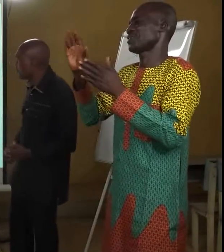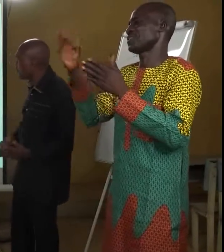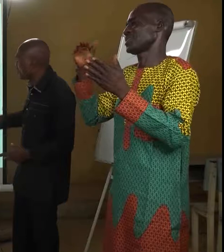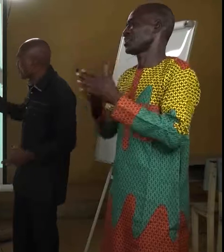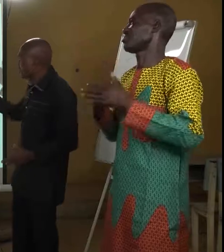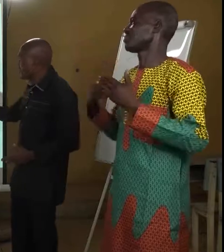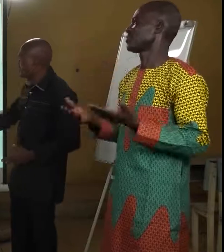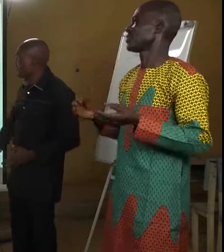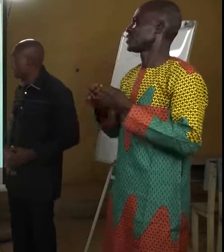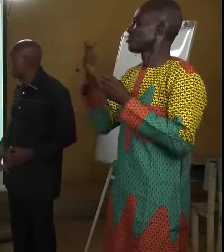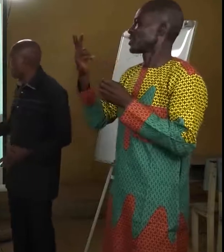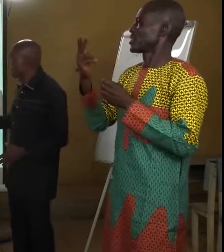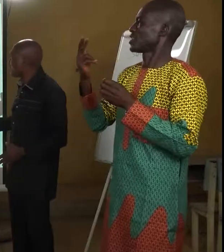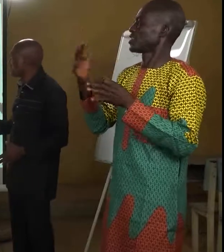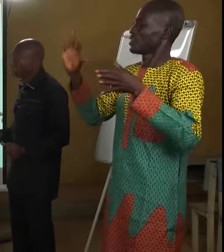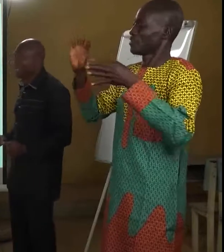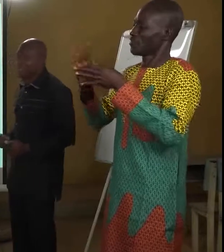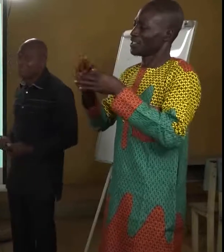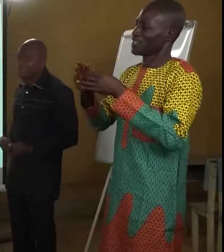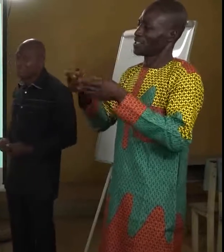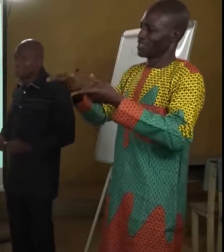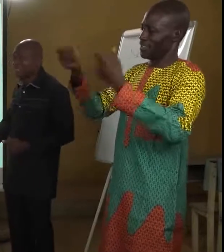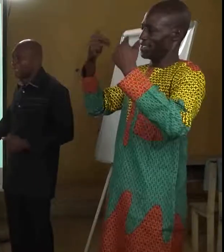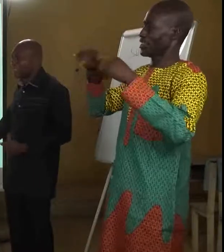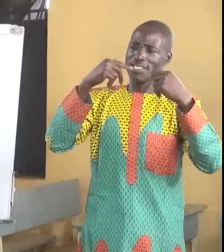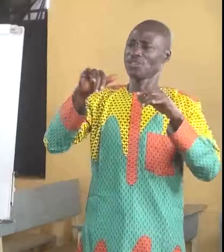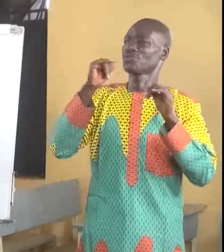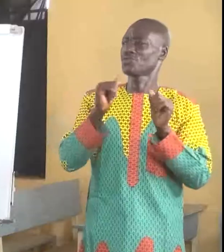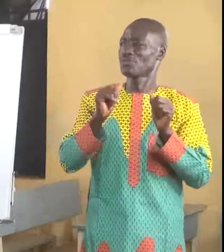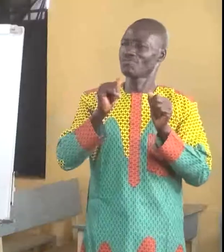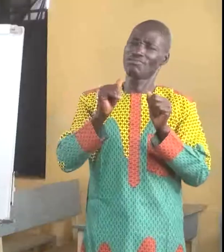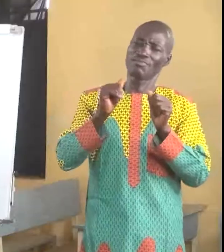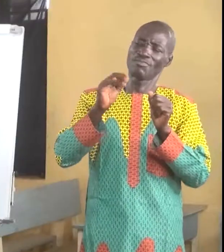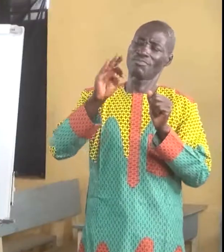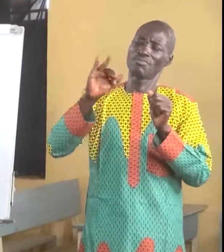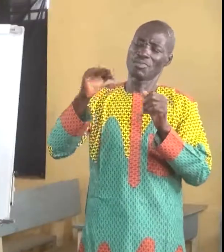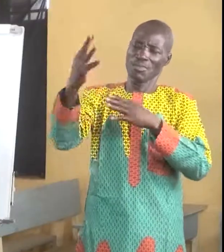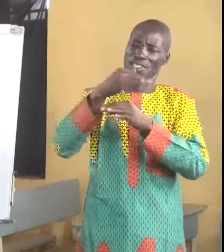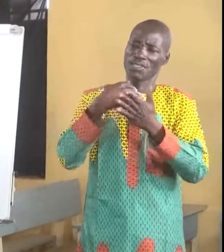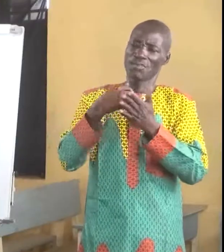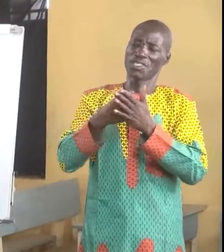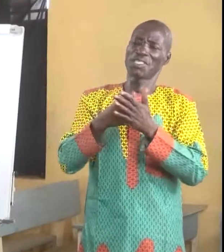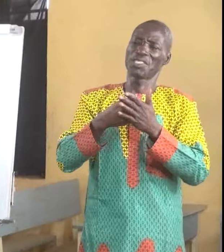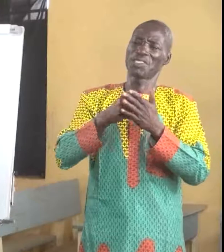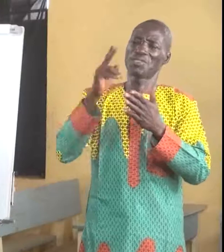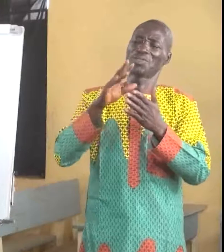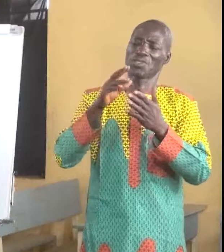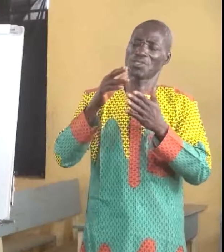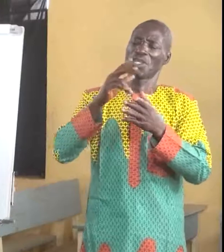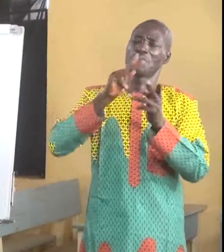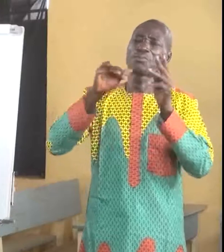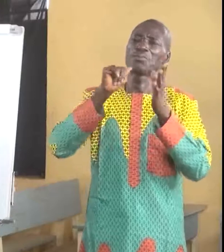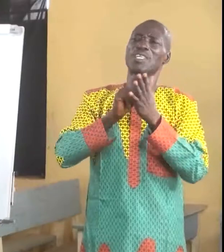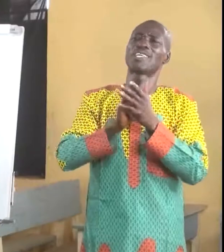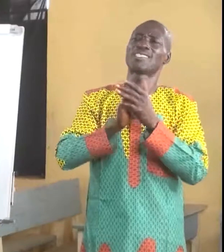value of money reduces. 3, fixed income earners lose. Those that take fixed income, that are salary earners, that are paid the